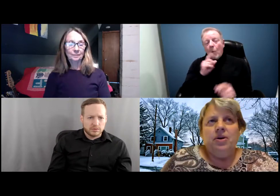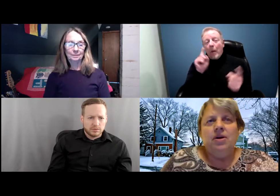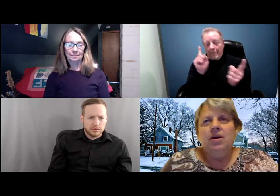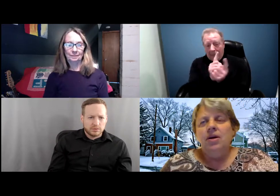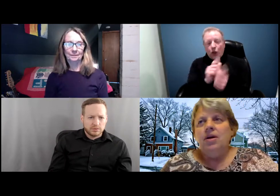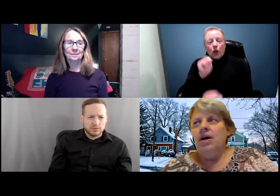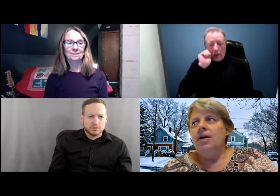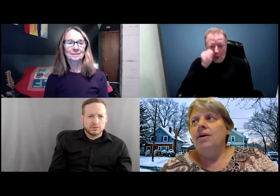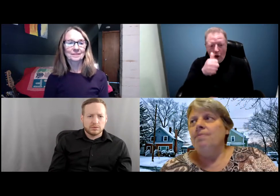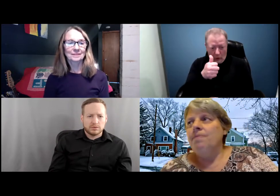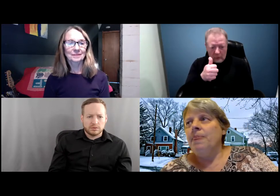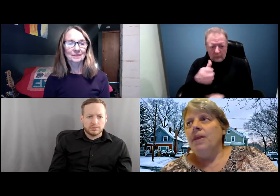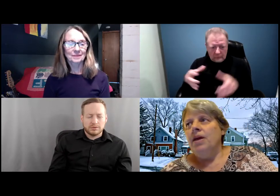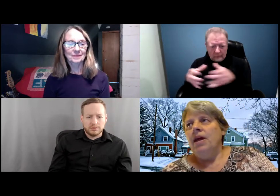tomorrow.